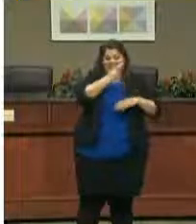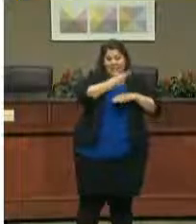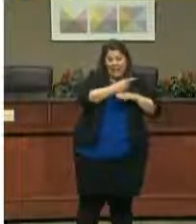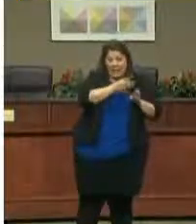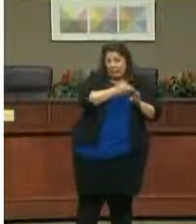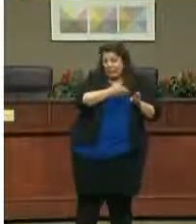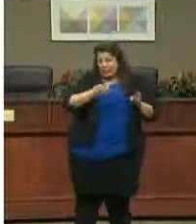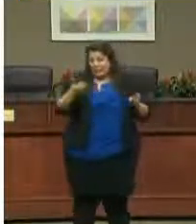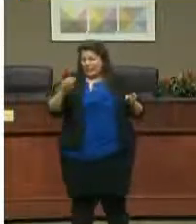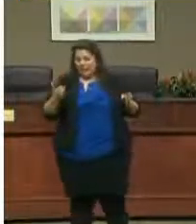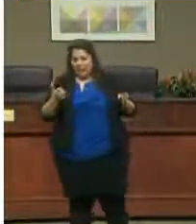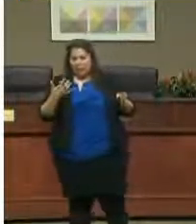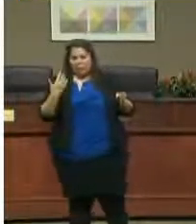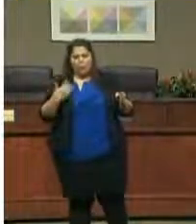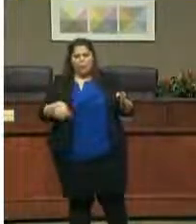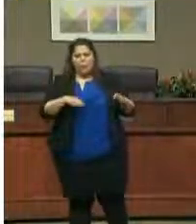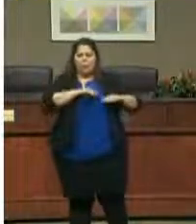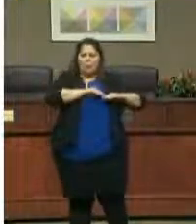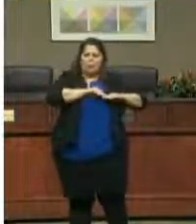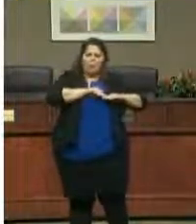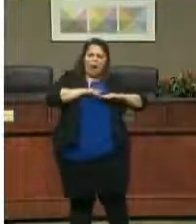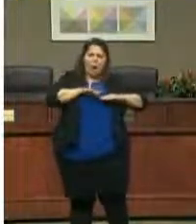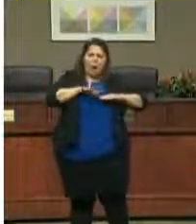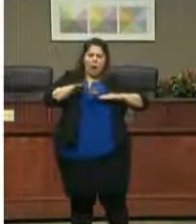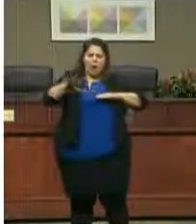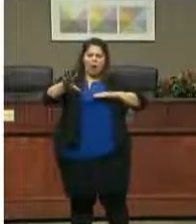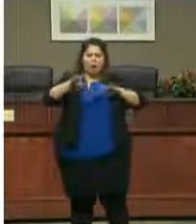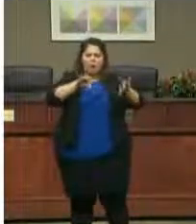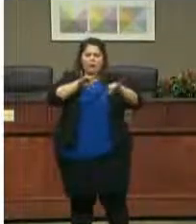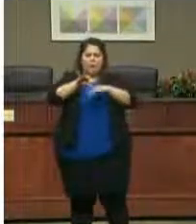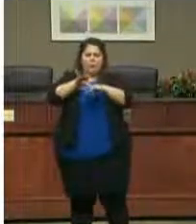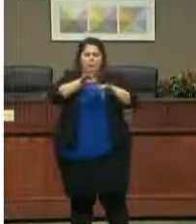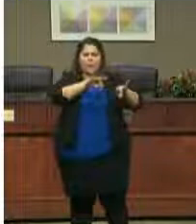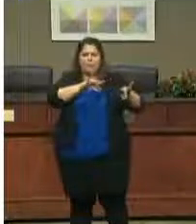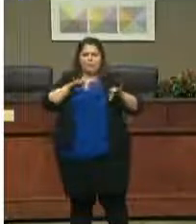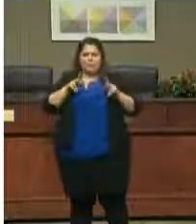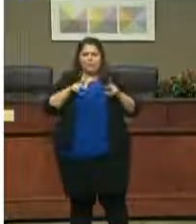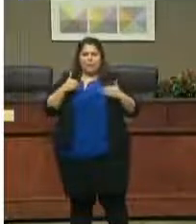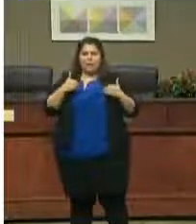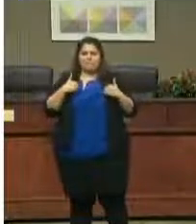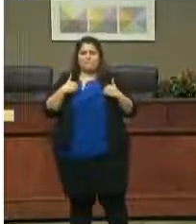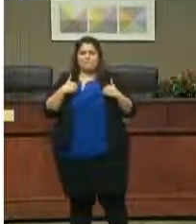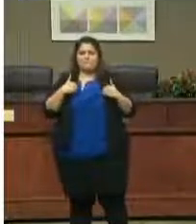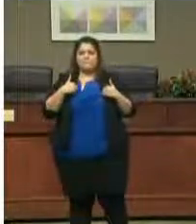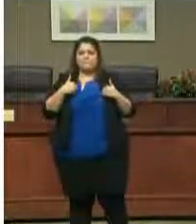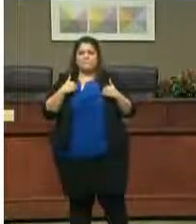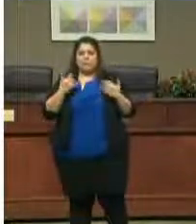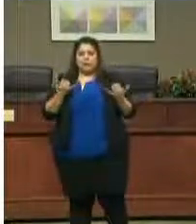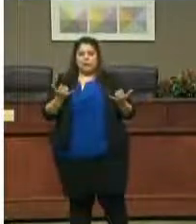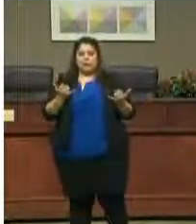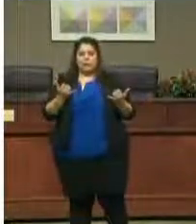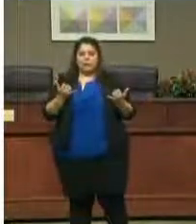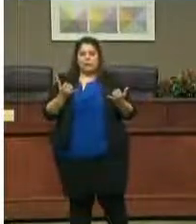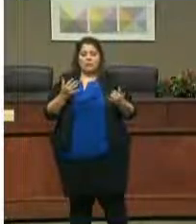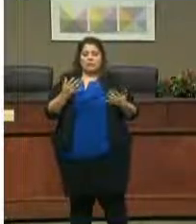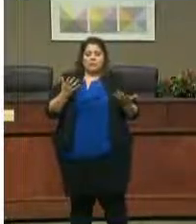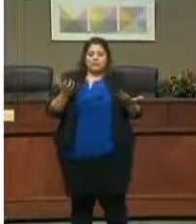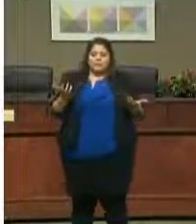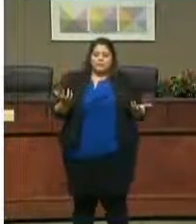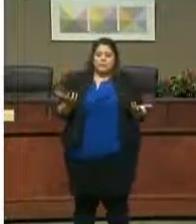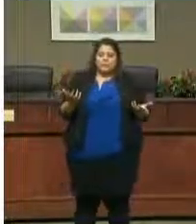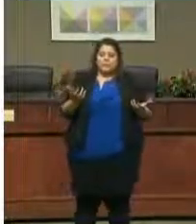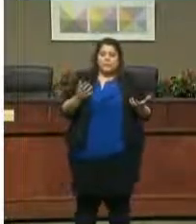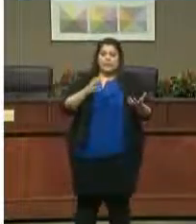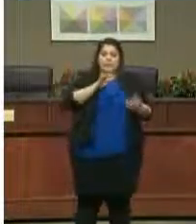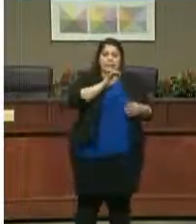active transmission in our community. And we have a lot of social activity that